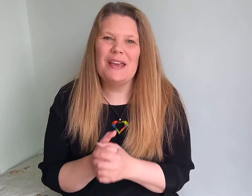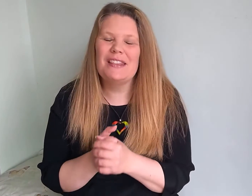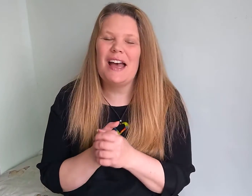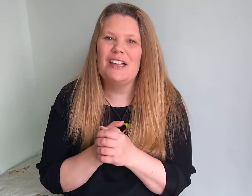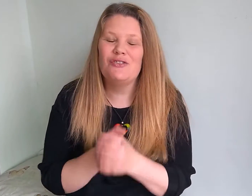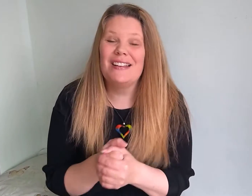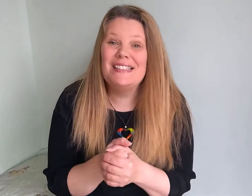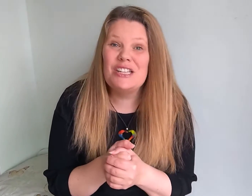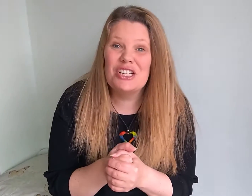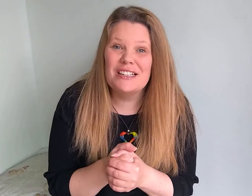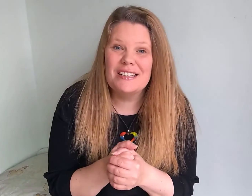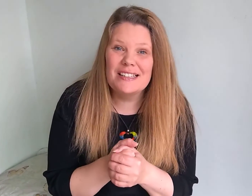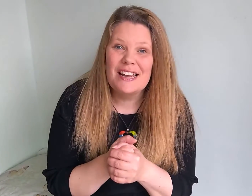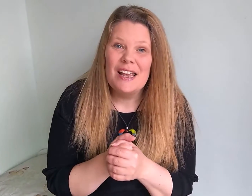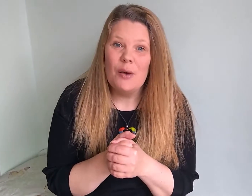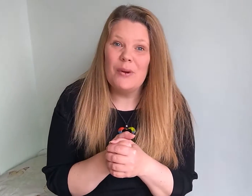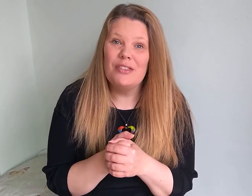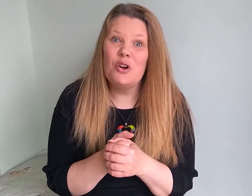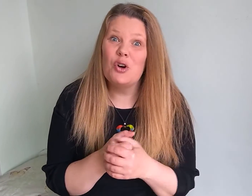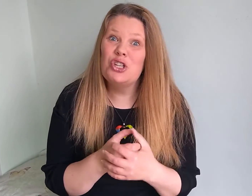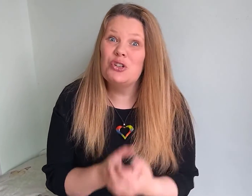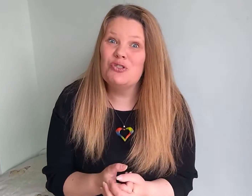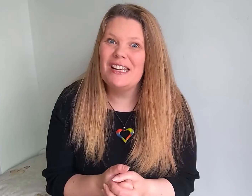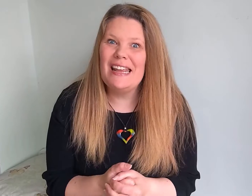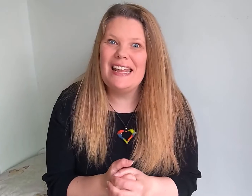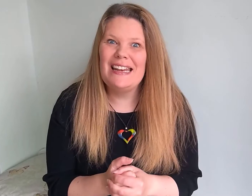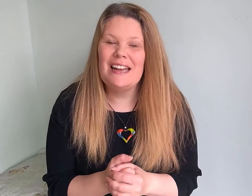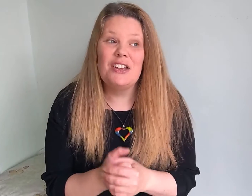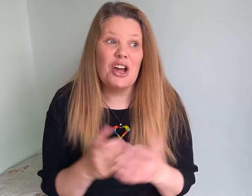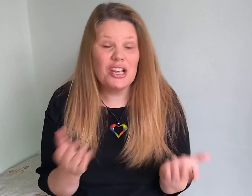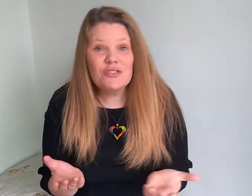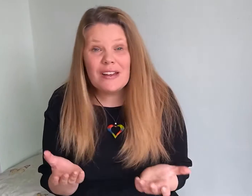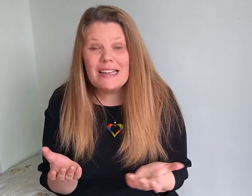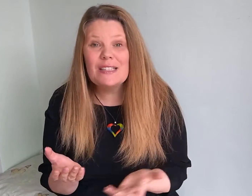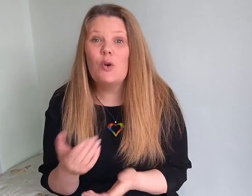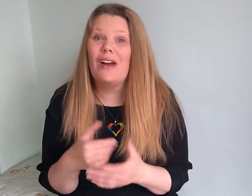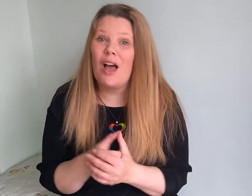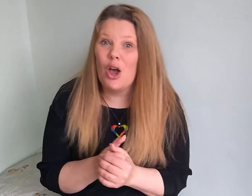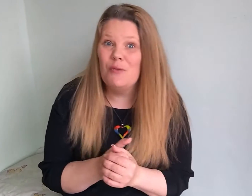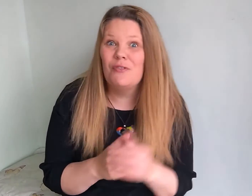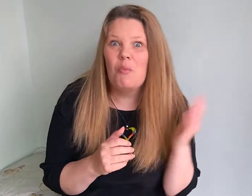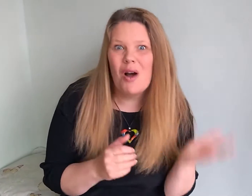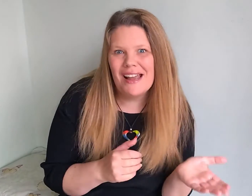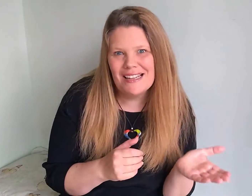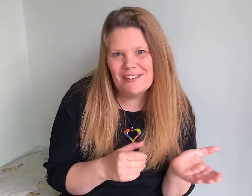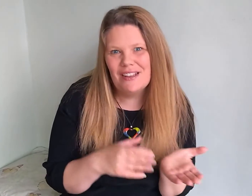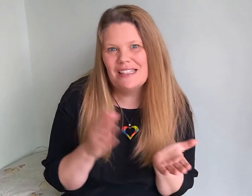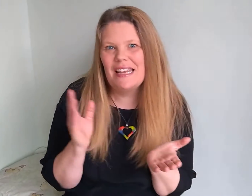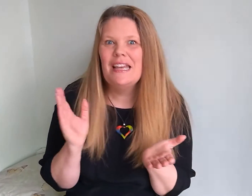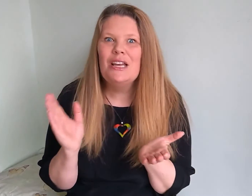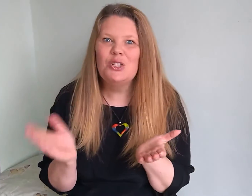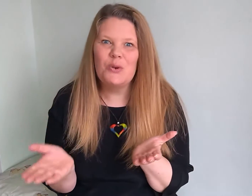with transitions with your children in nurseries or at home from one activity to